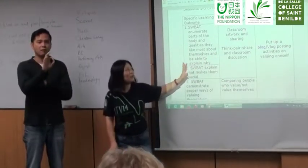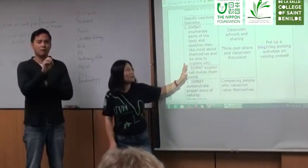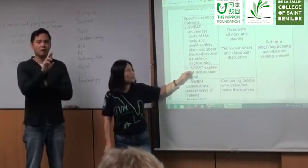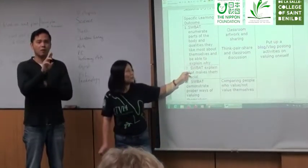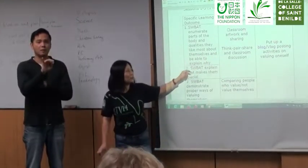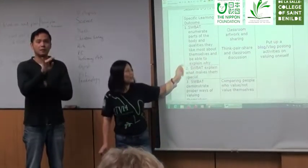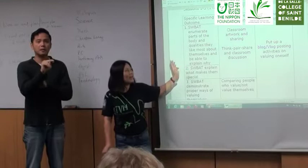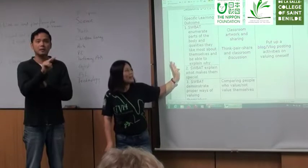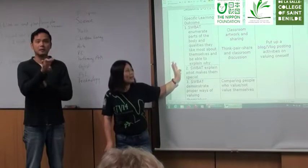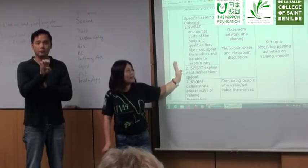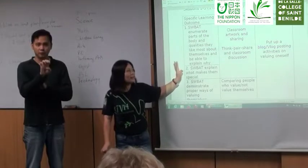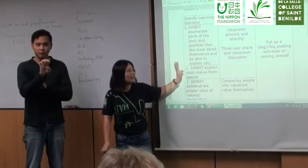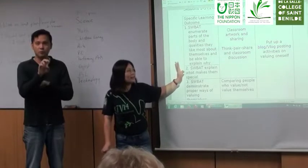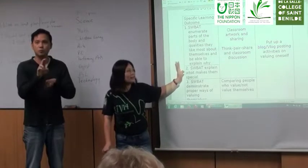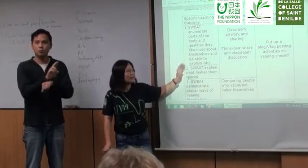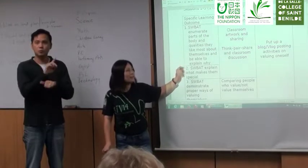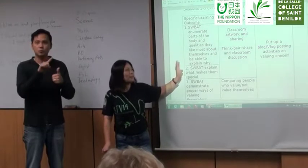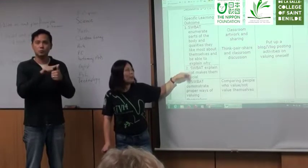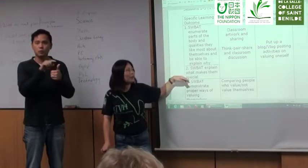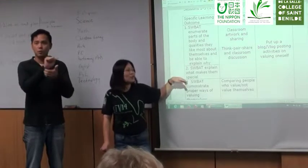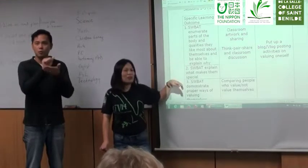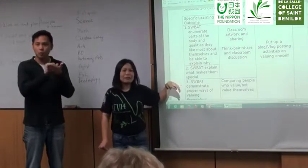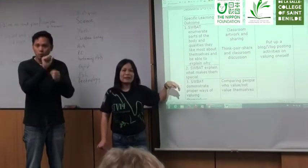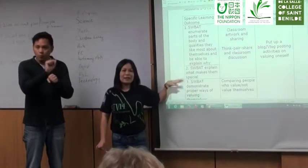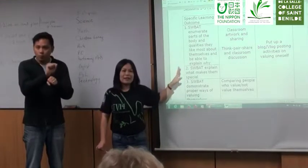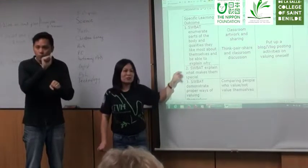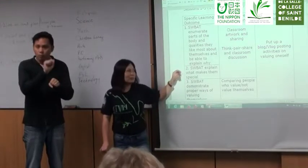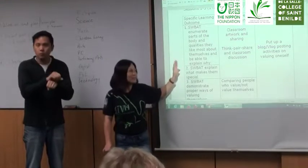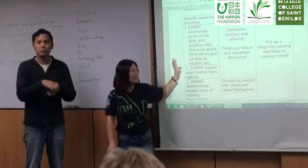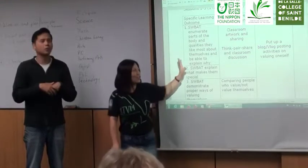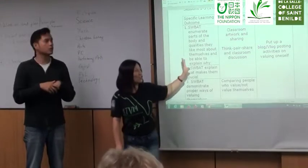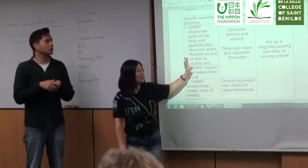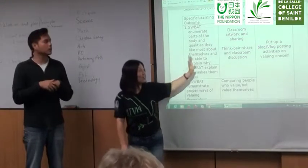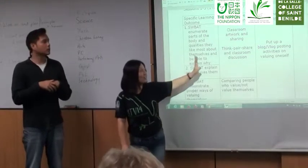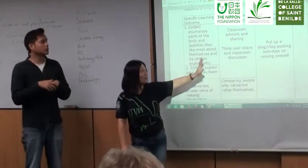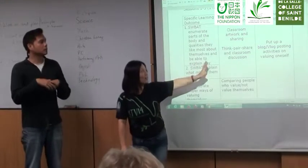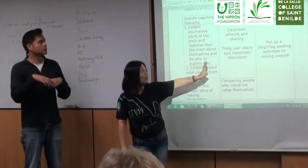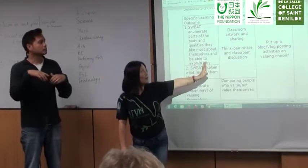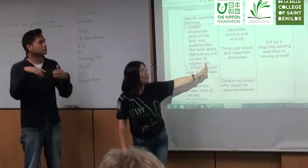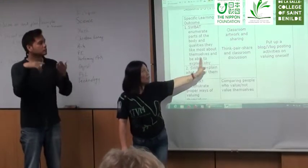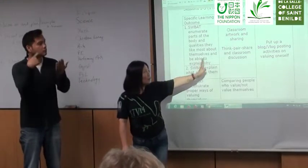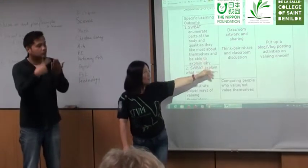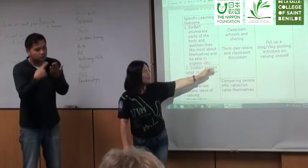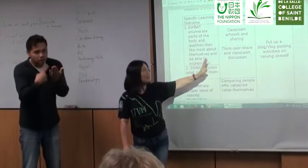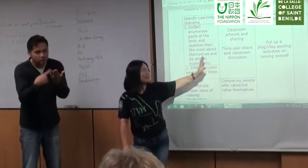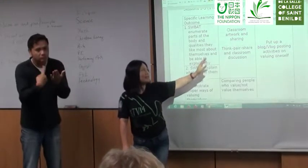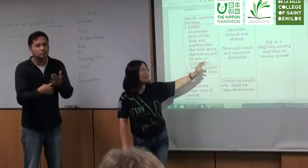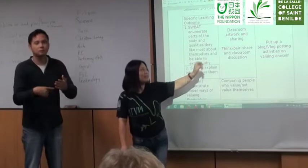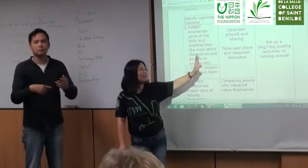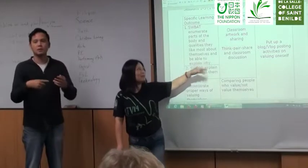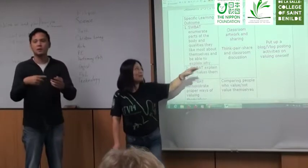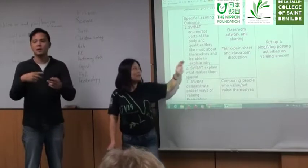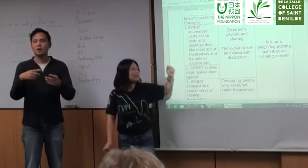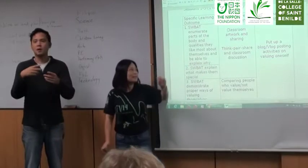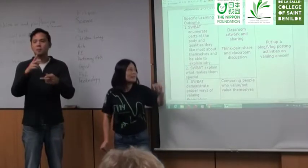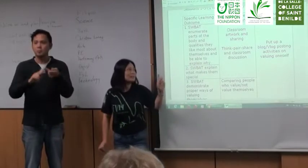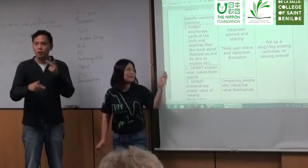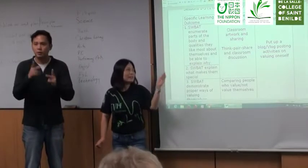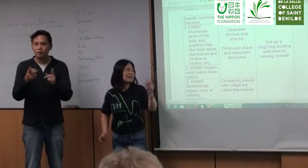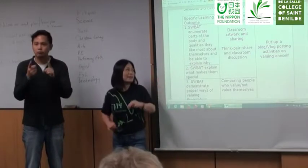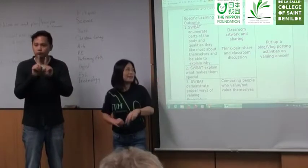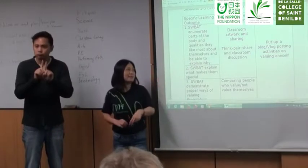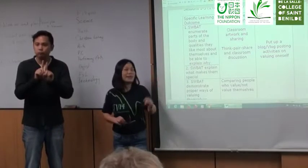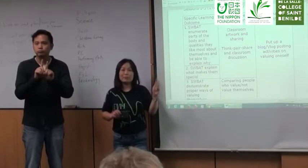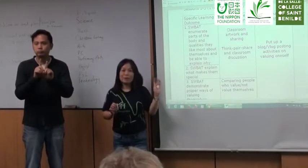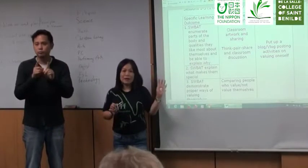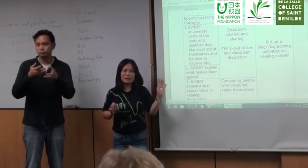classroom artwork, think, pair, share, and classroom discussion. That's the formative assessment. And the summative assessment